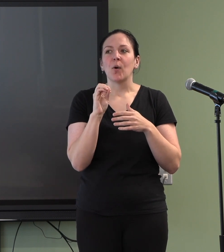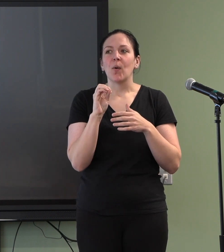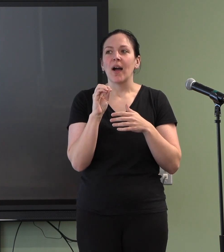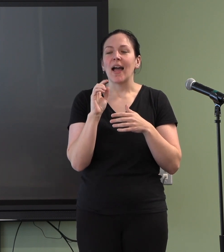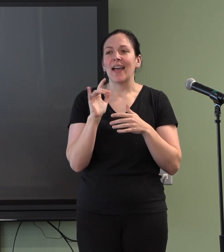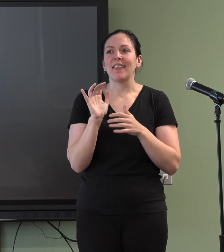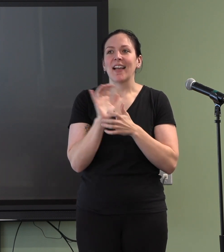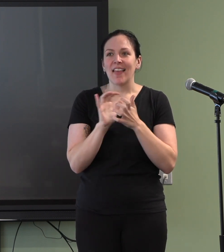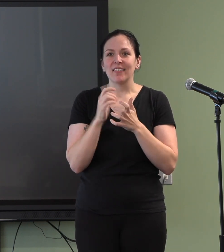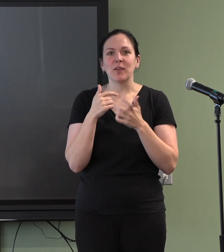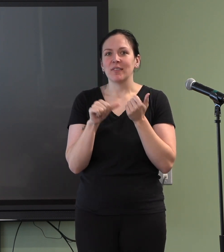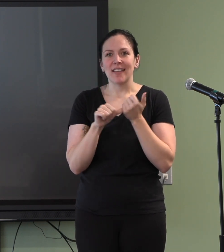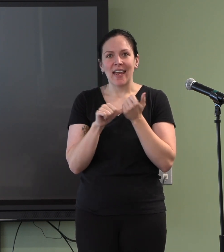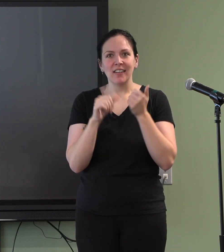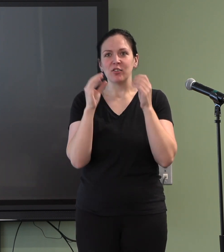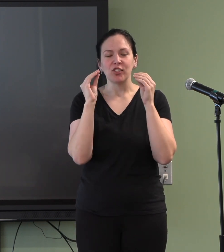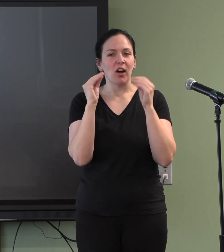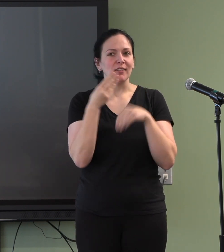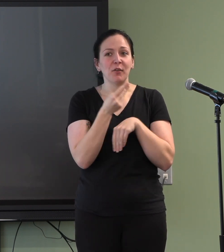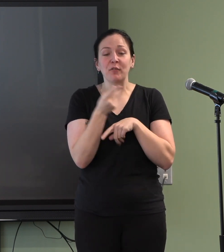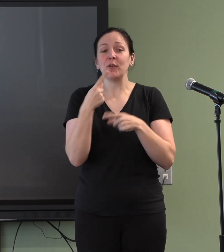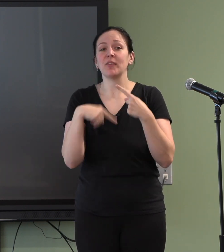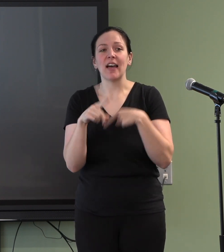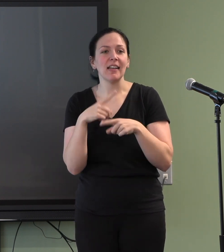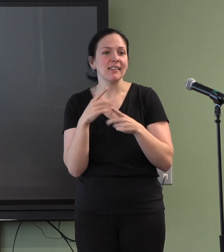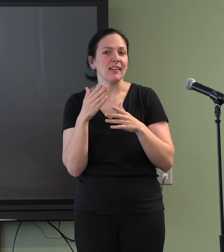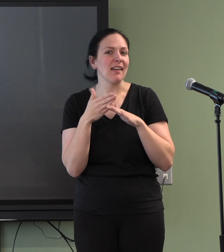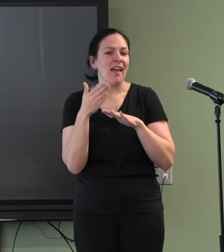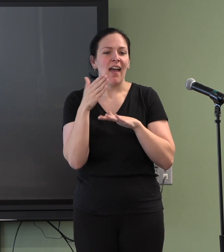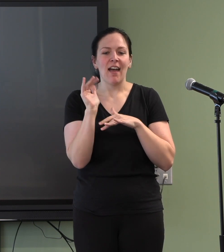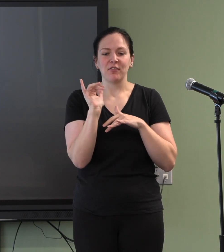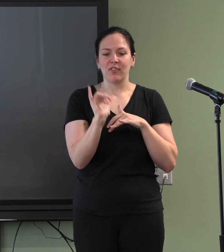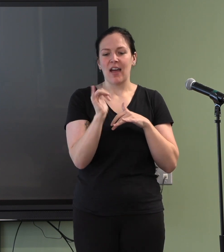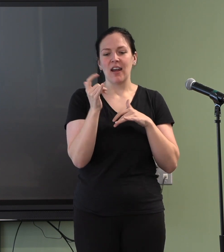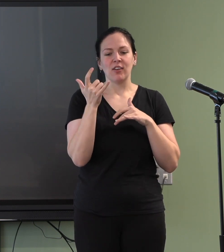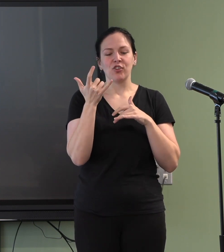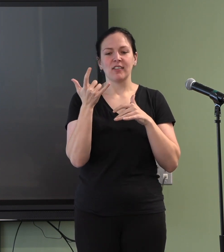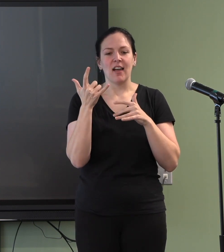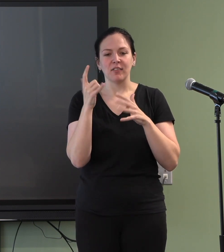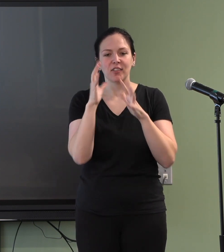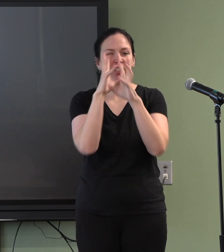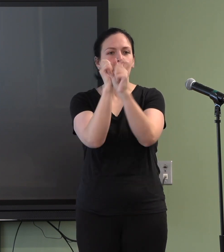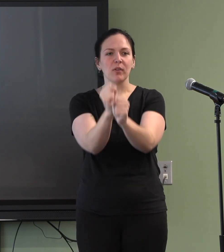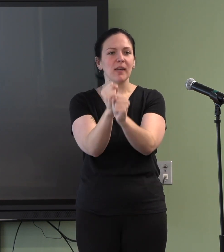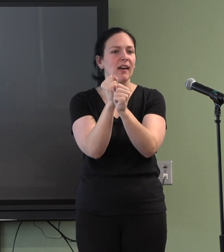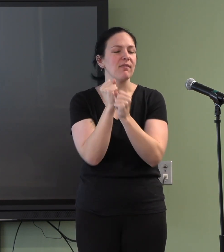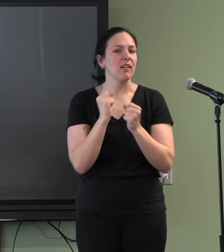So I had that class, and there was the aide, and she taught us a few signs, and after that, it just kind of stuck with me. I fell in love